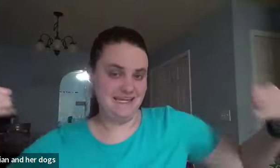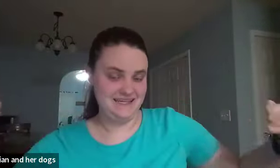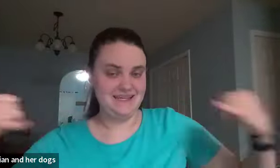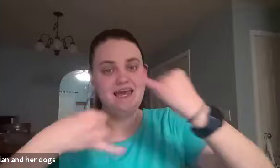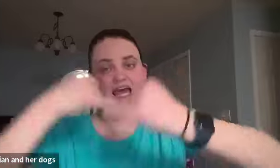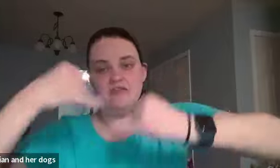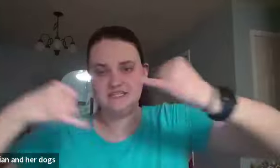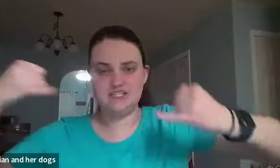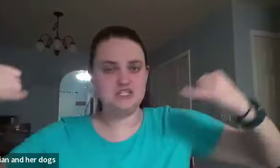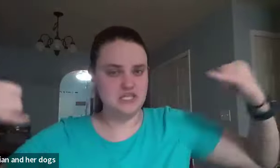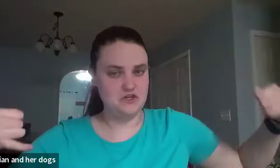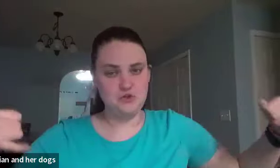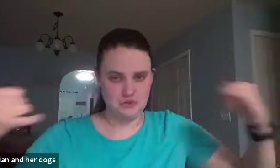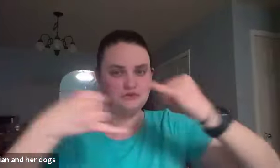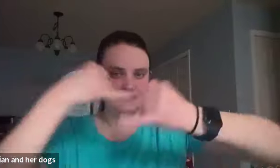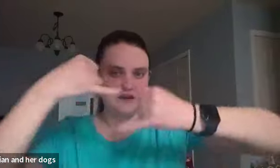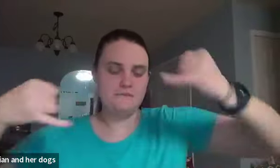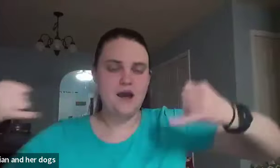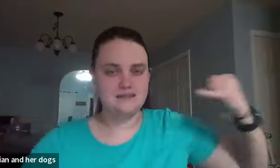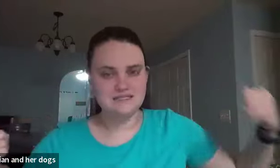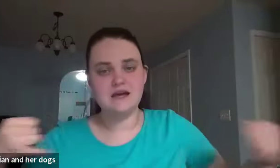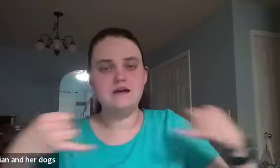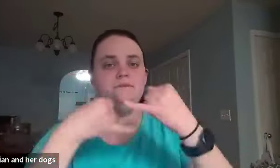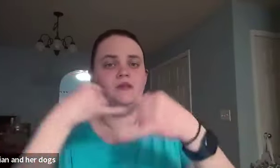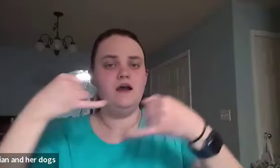Spaghetti. And this is just like the noodles. So pasta.